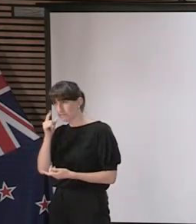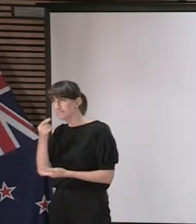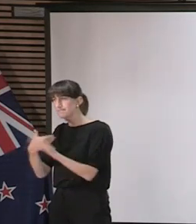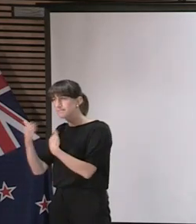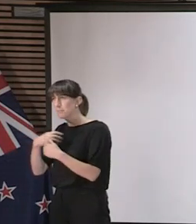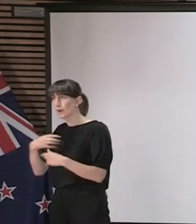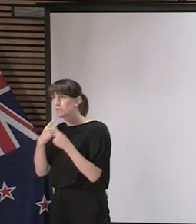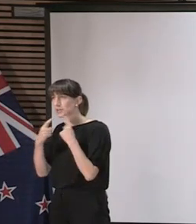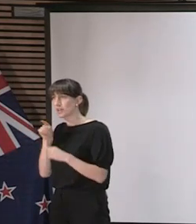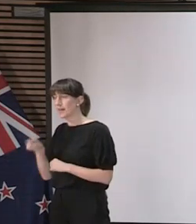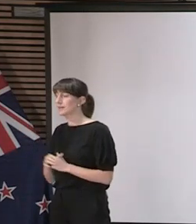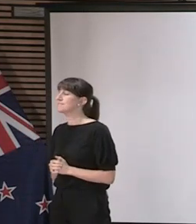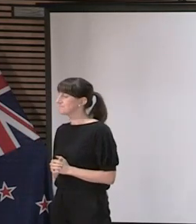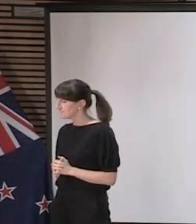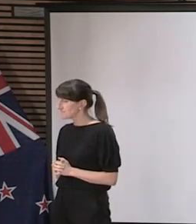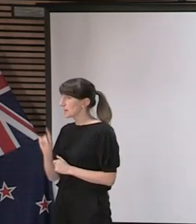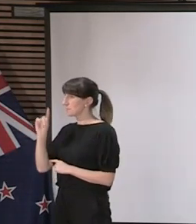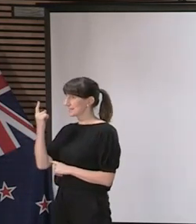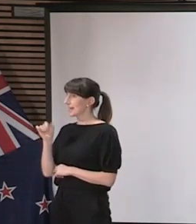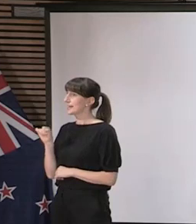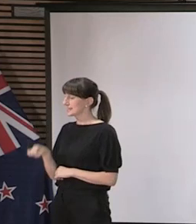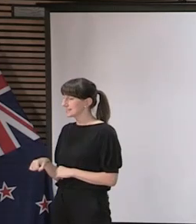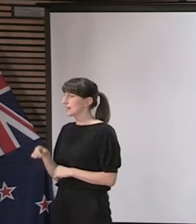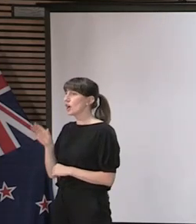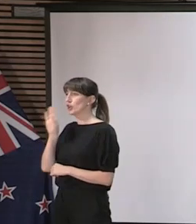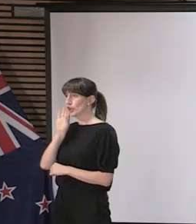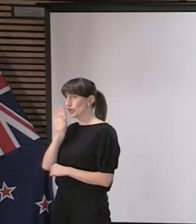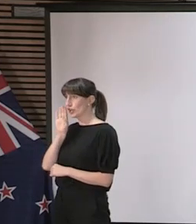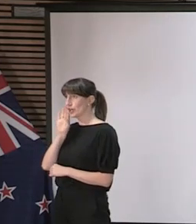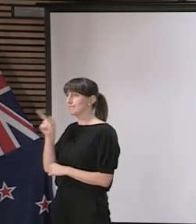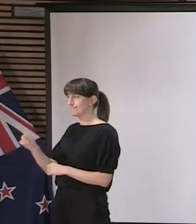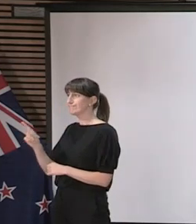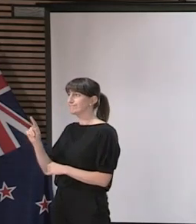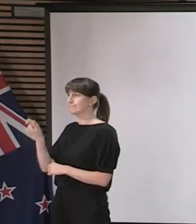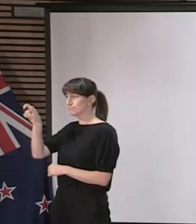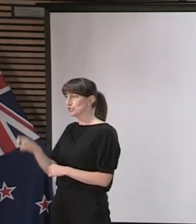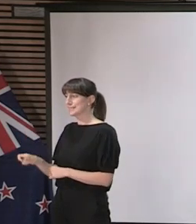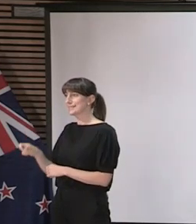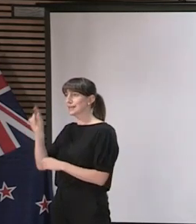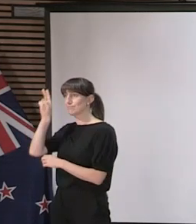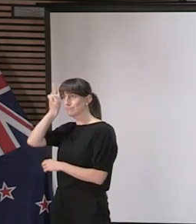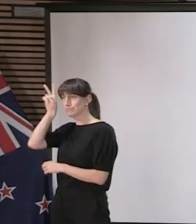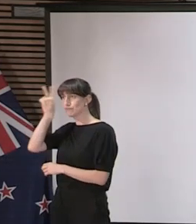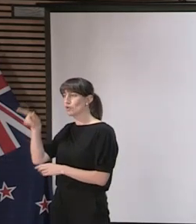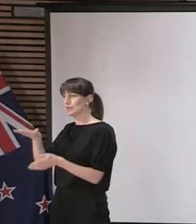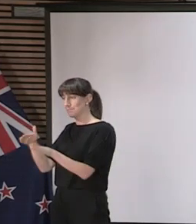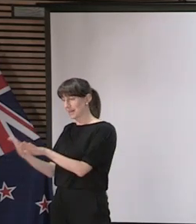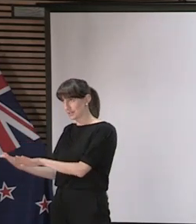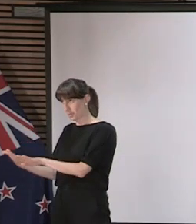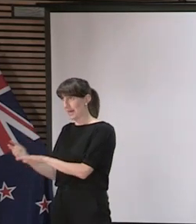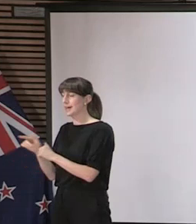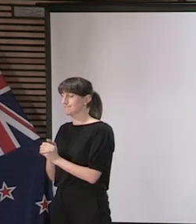understand that that family was being actively supported by the Ministry of Foreign Affairs and Trade,